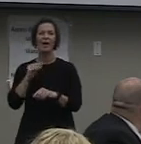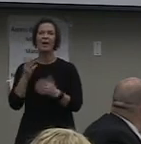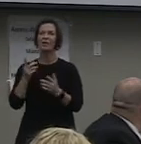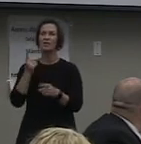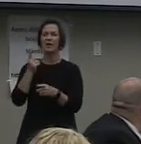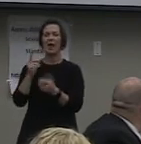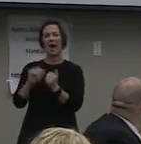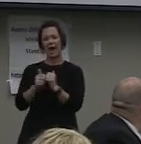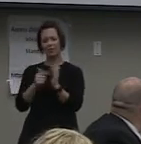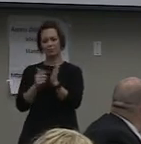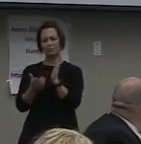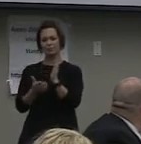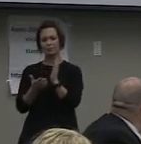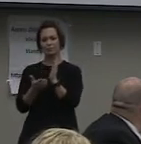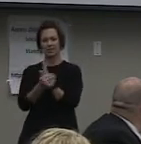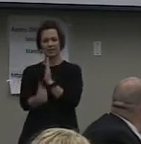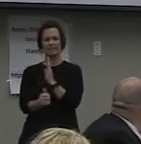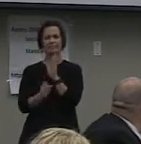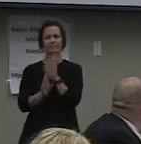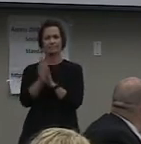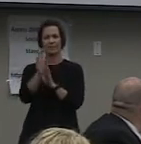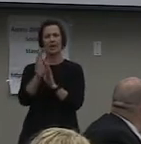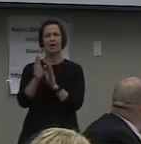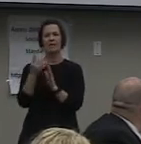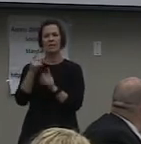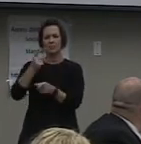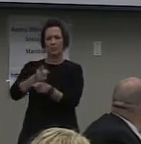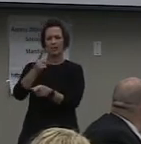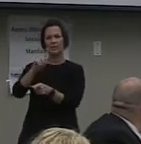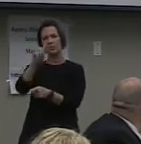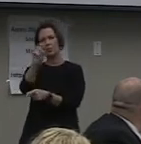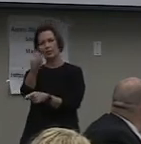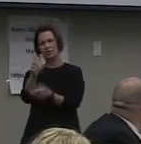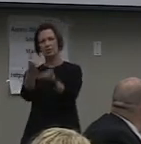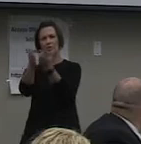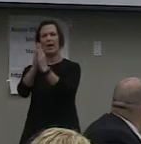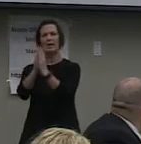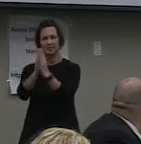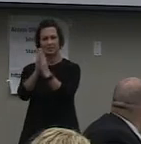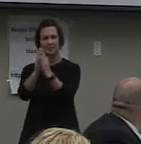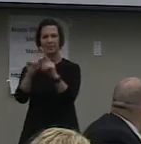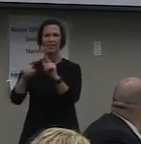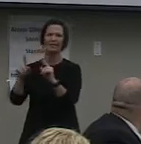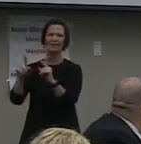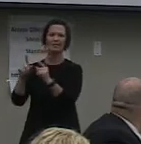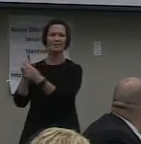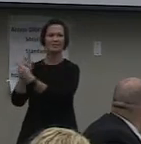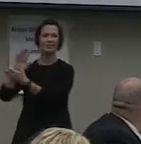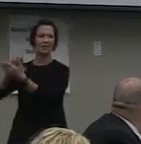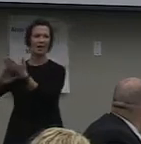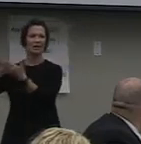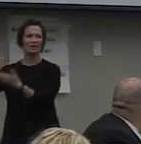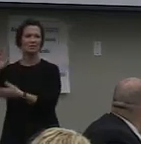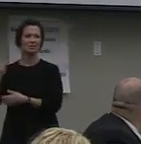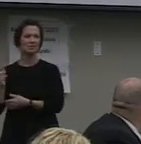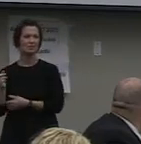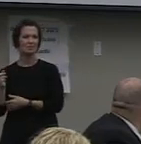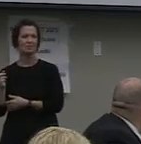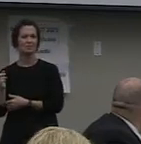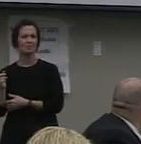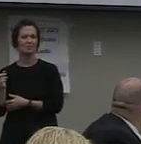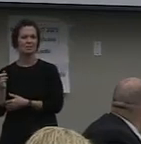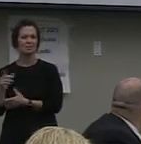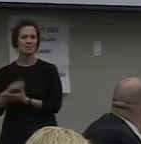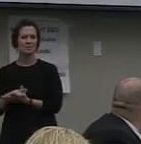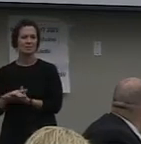to fully understand and learn about a subject. But that was college. I had the